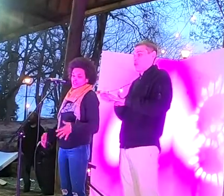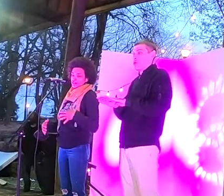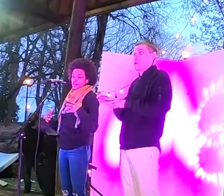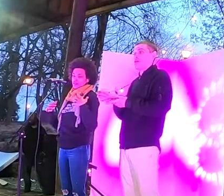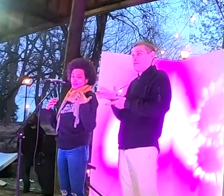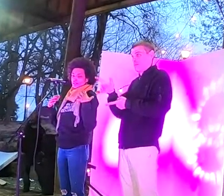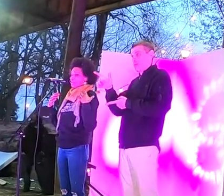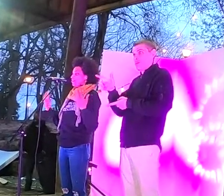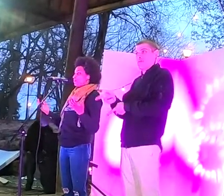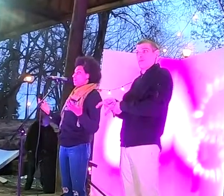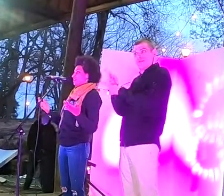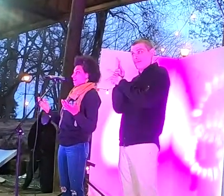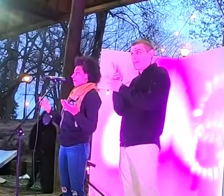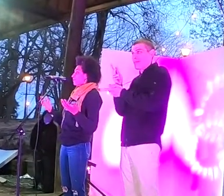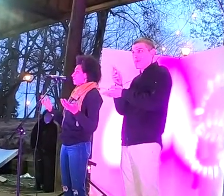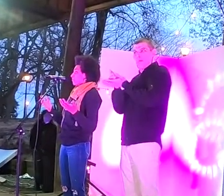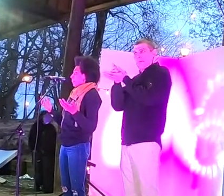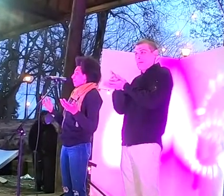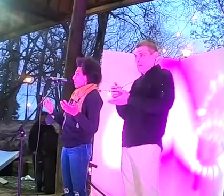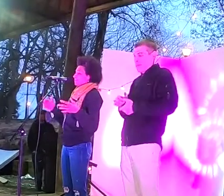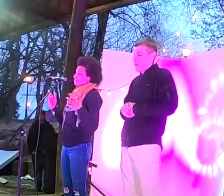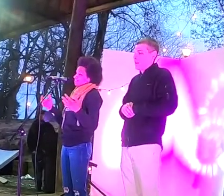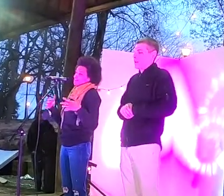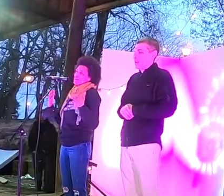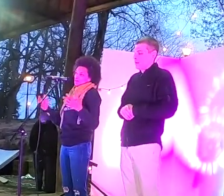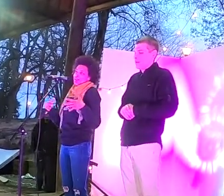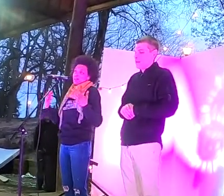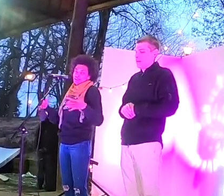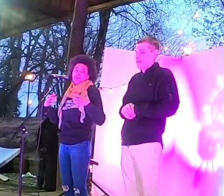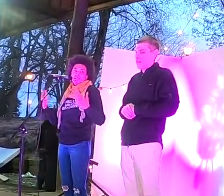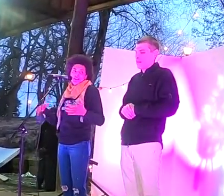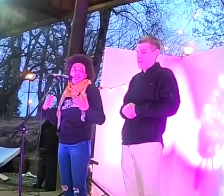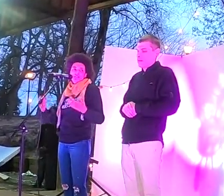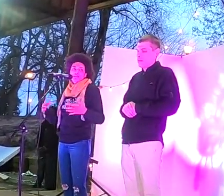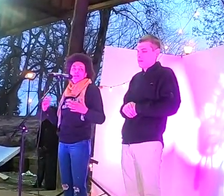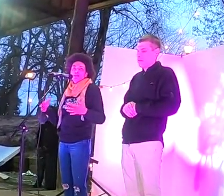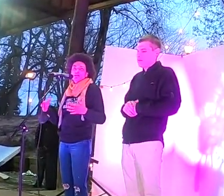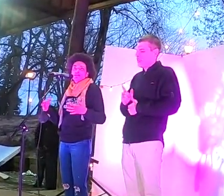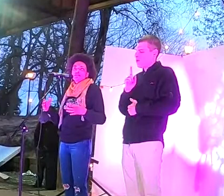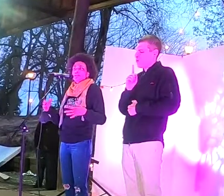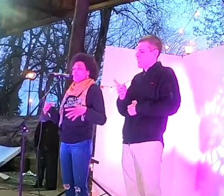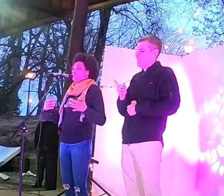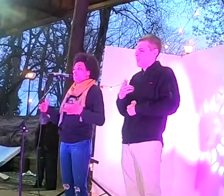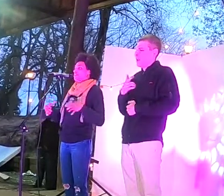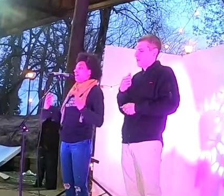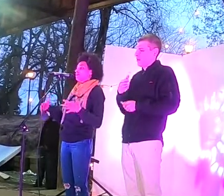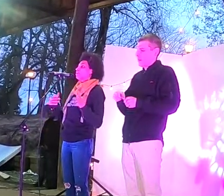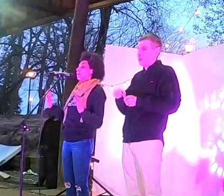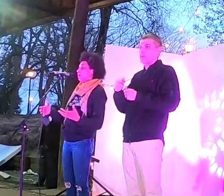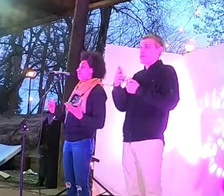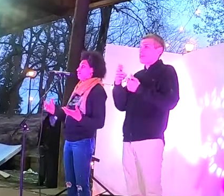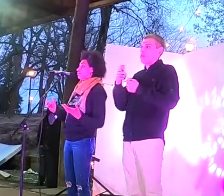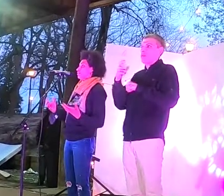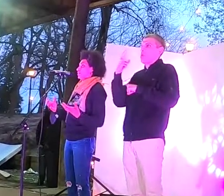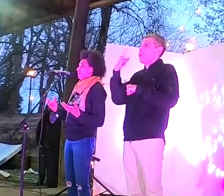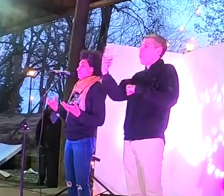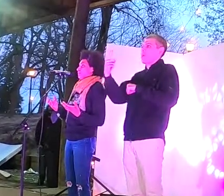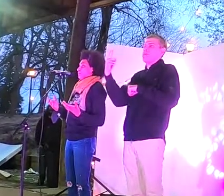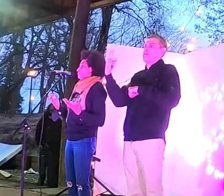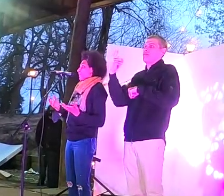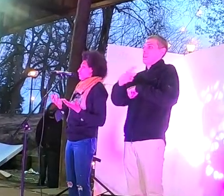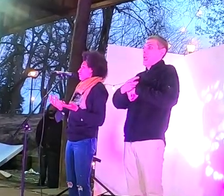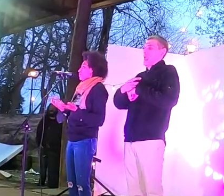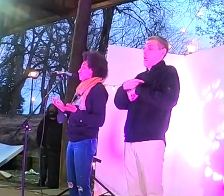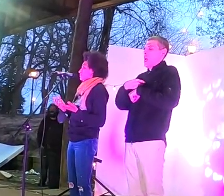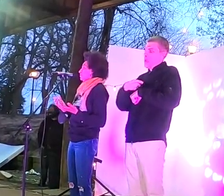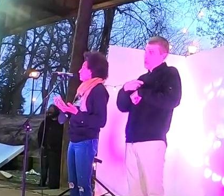it was just one day that it took to really get a sense of just how large